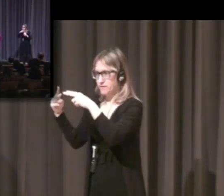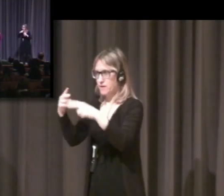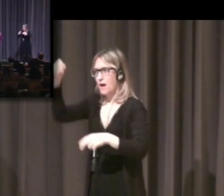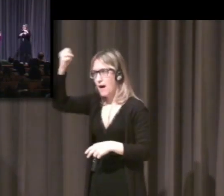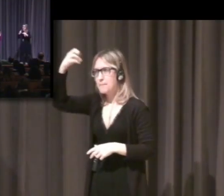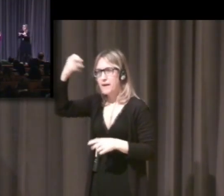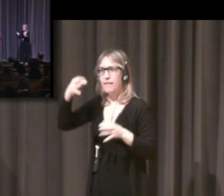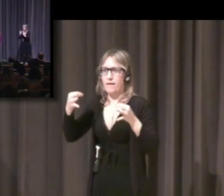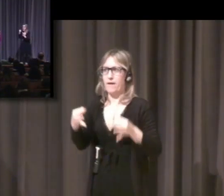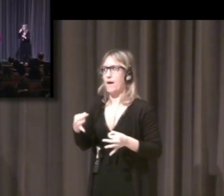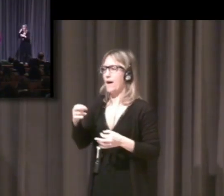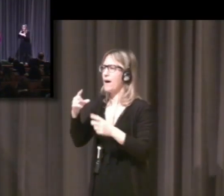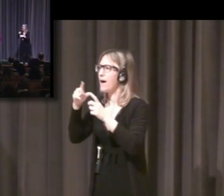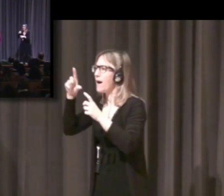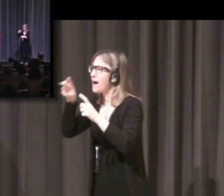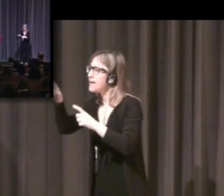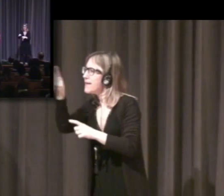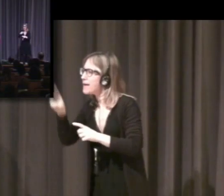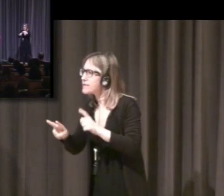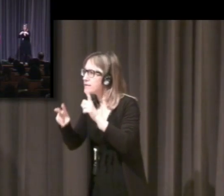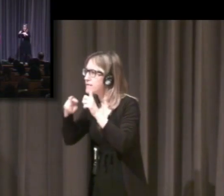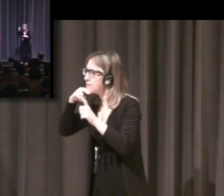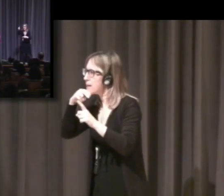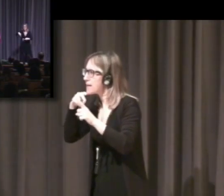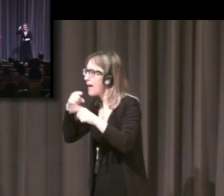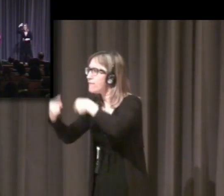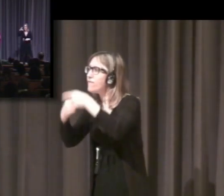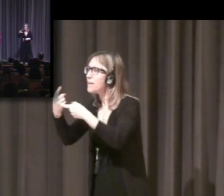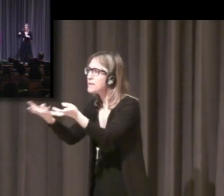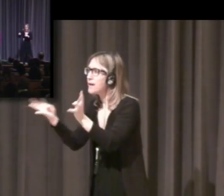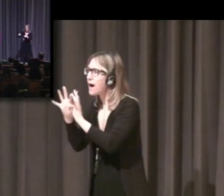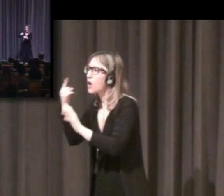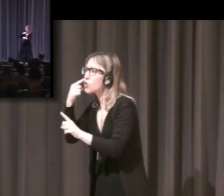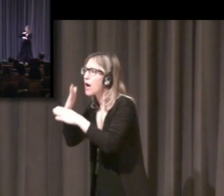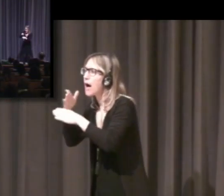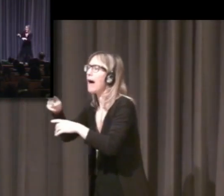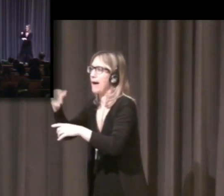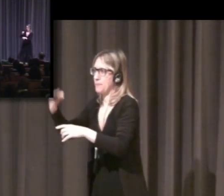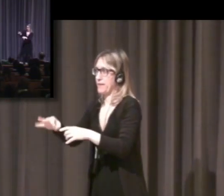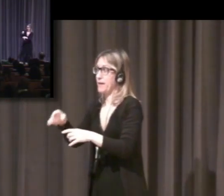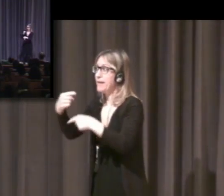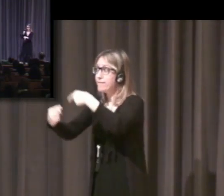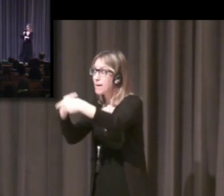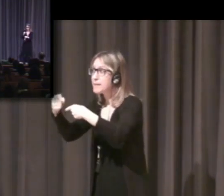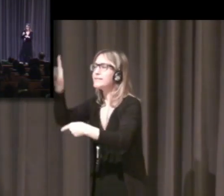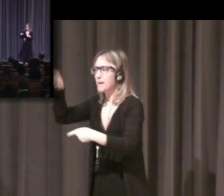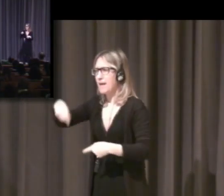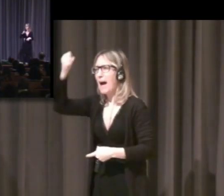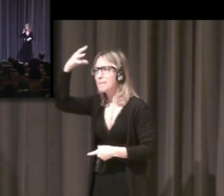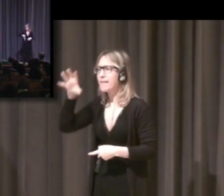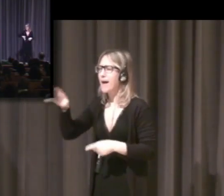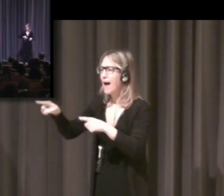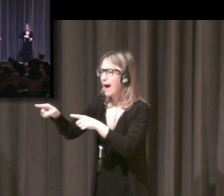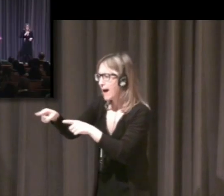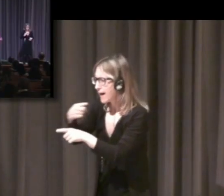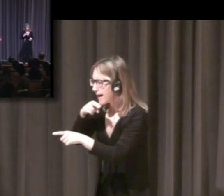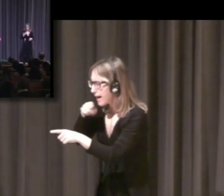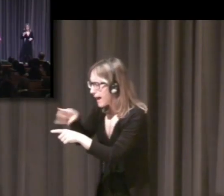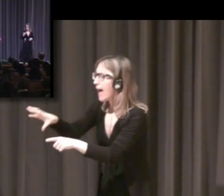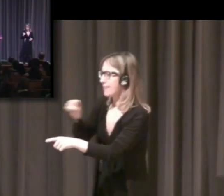members learn to understand what they're saying. And this can be very valuable to someone. Of course, it's